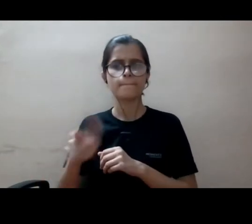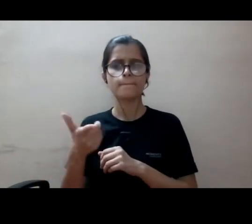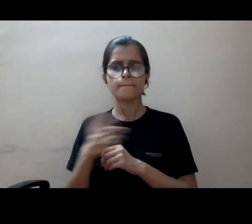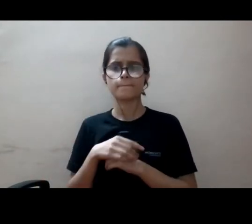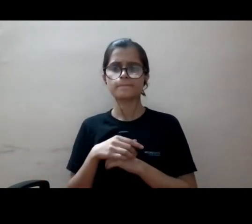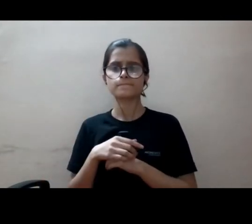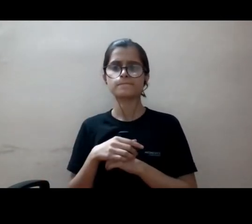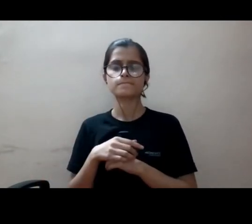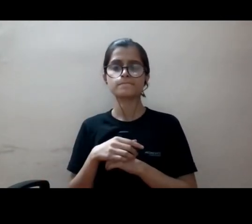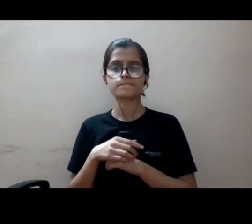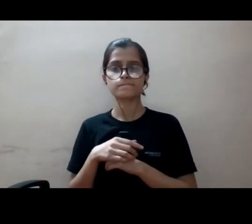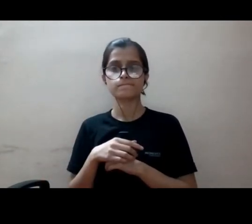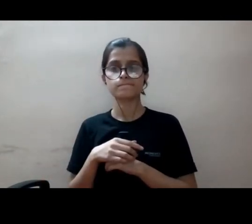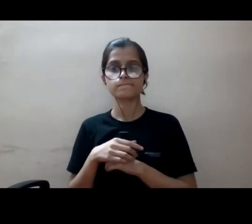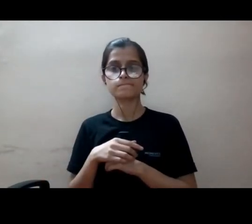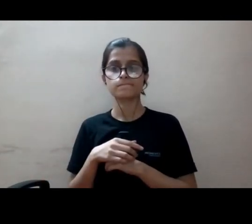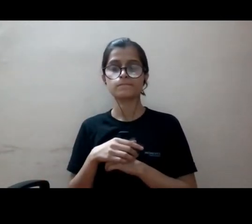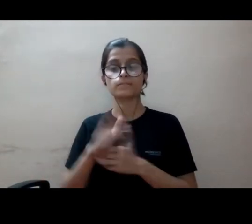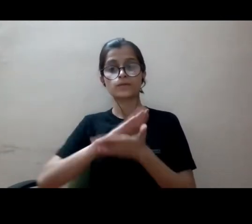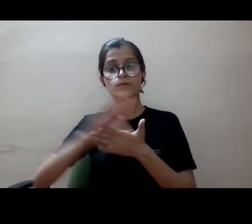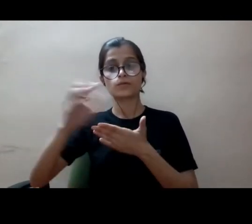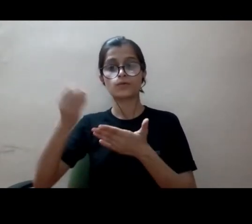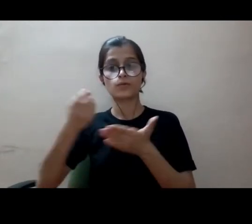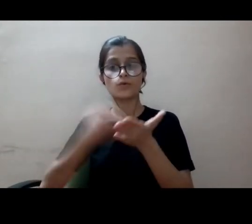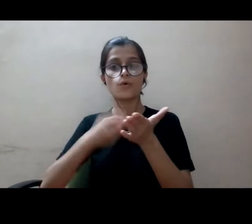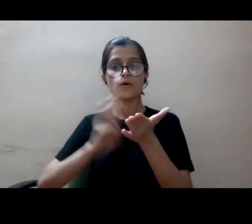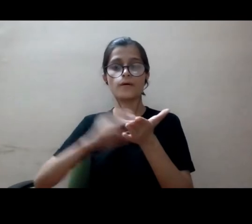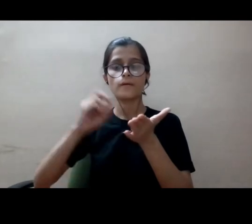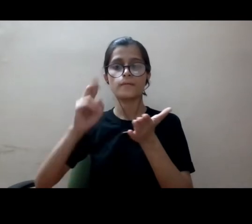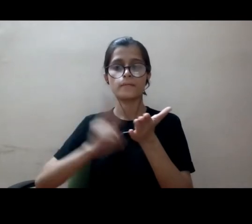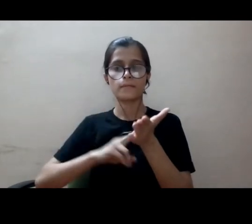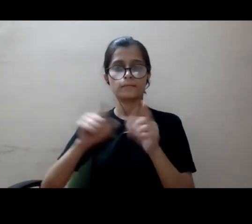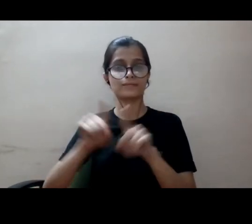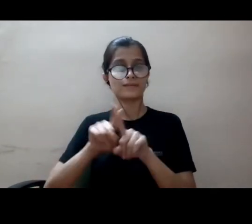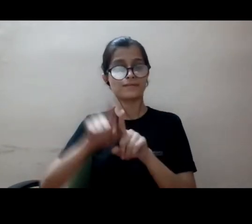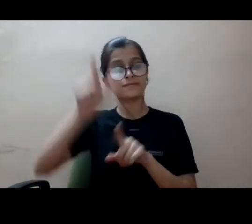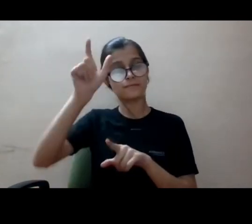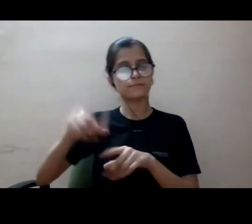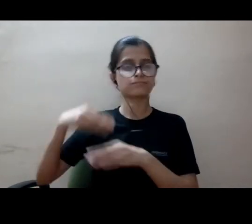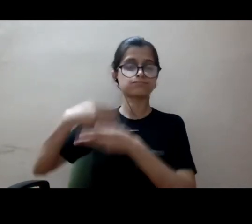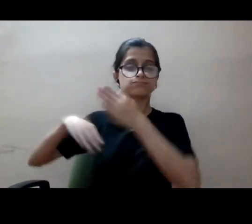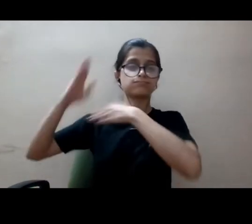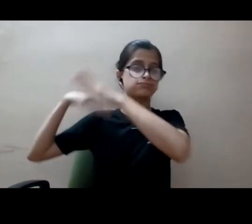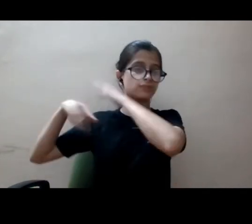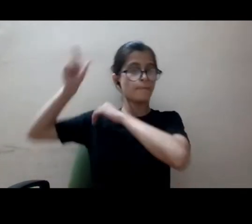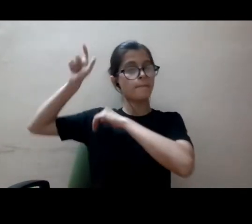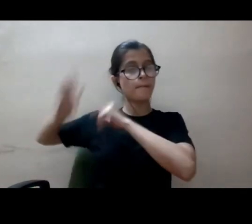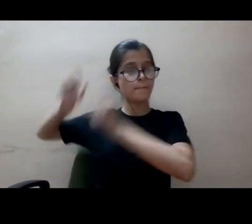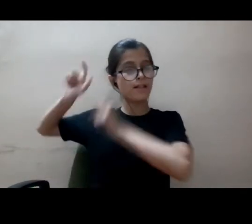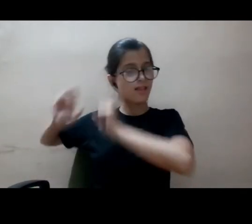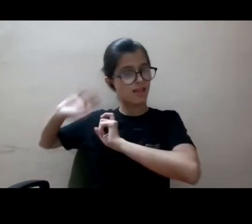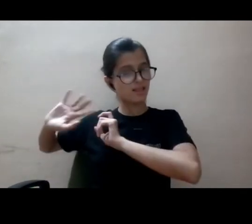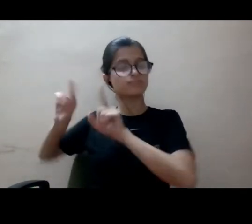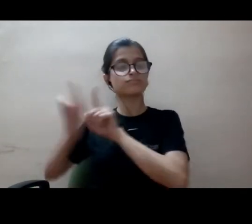form. Holman is my great foundational ancestor. Let's put him on